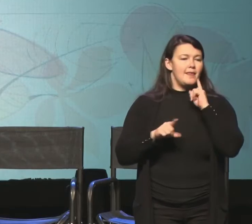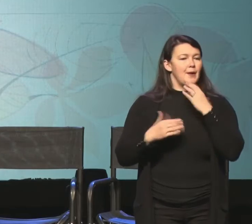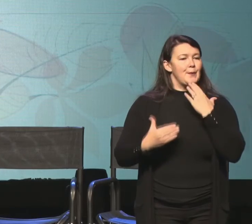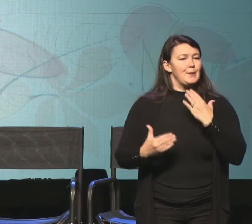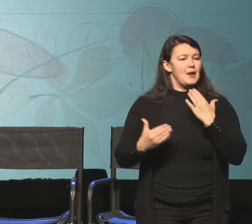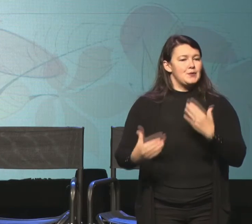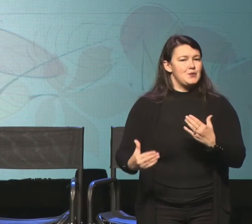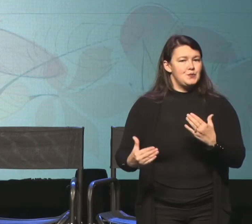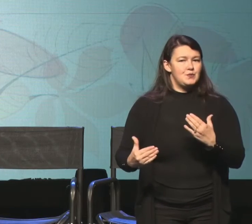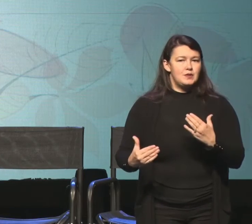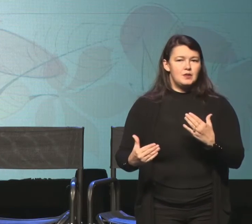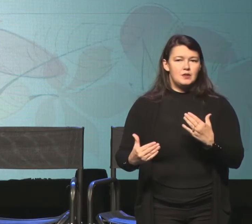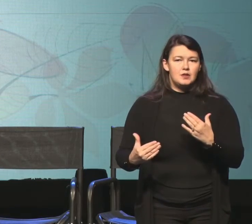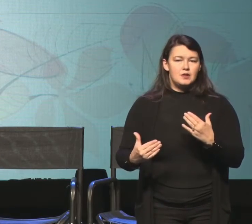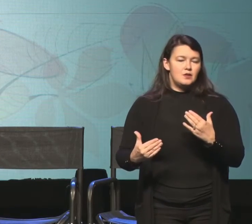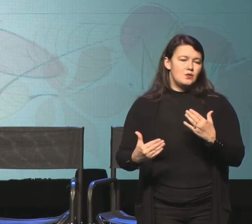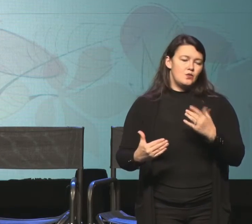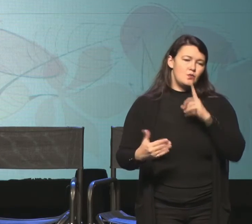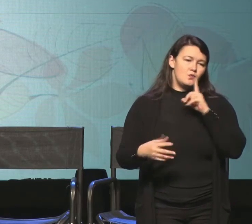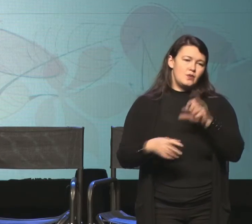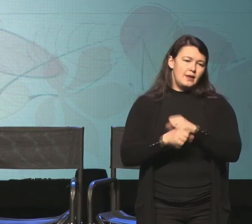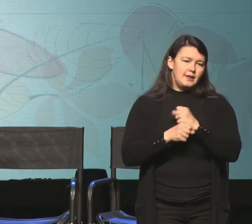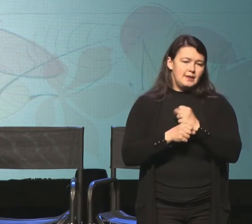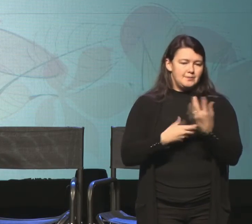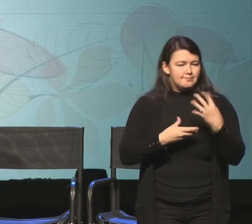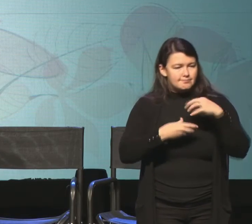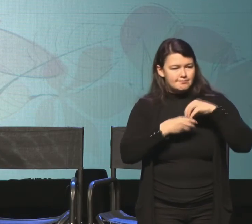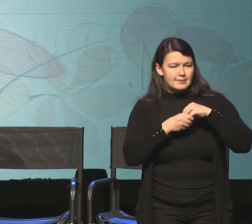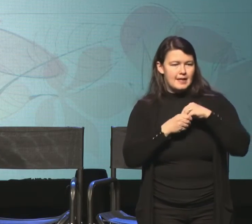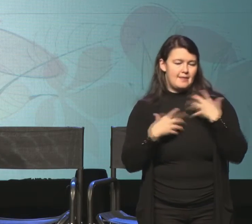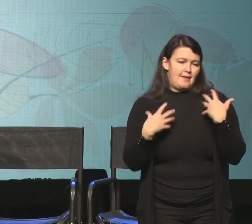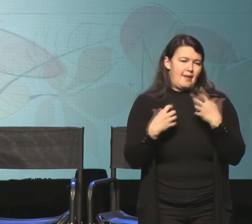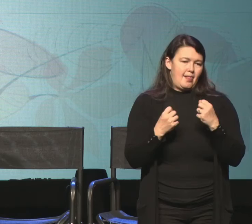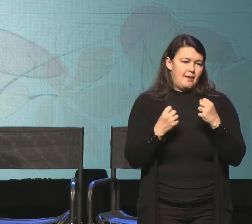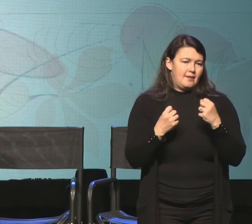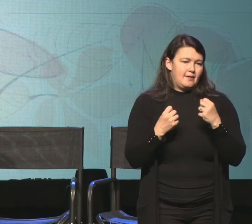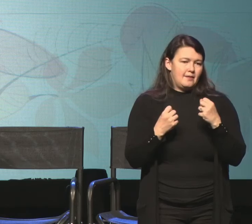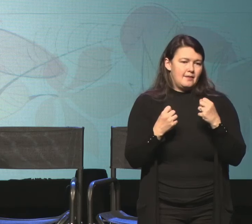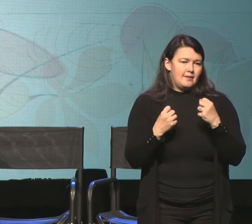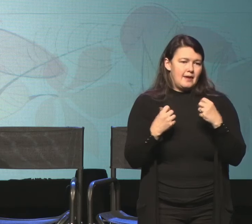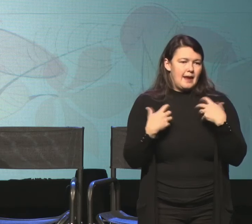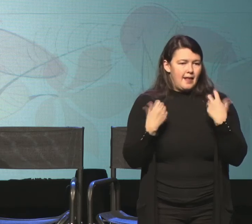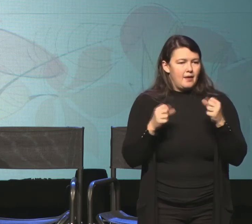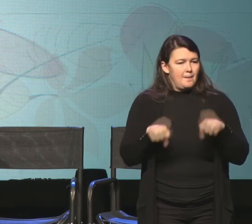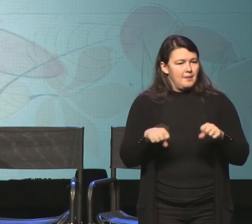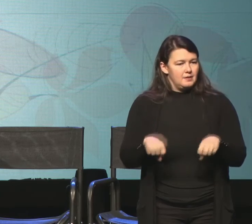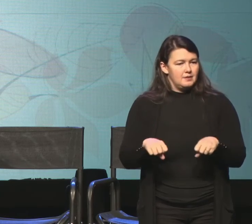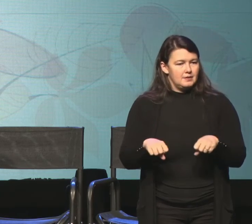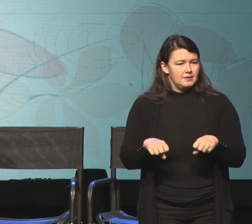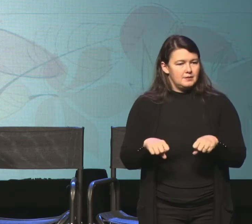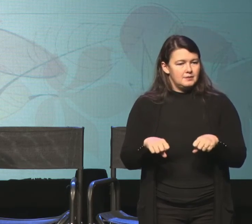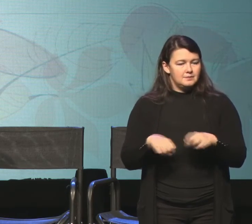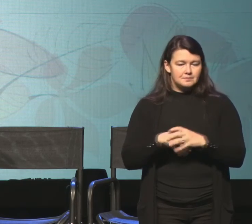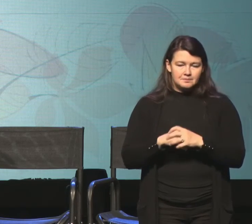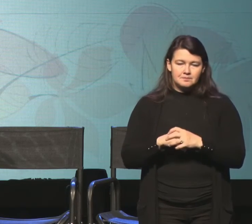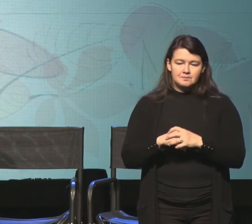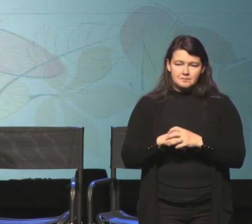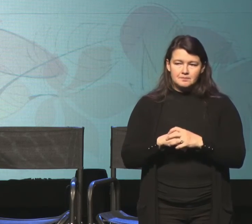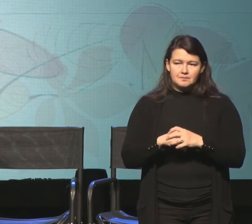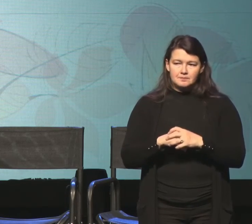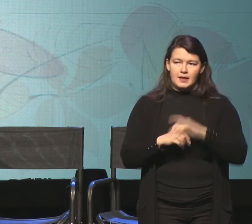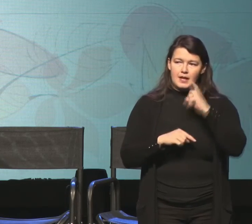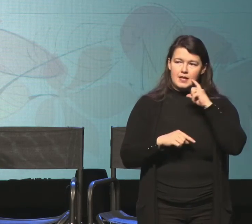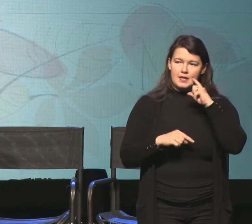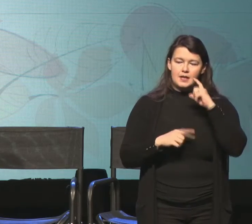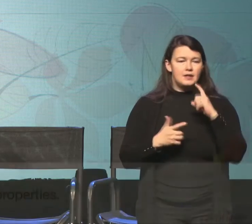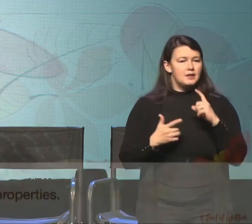gratitude it holds healing properties. I think that gratitude holds healing properties. I think